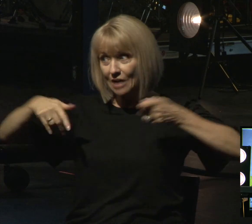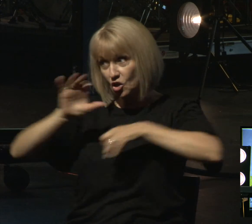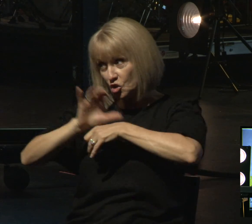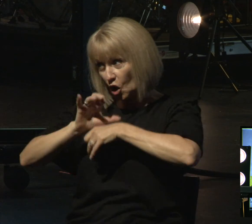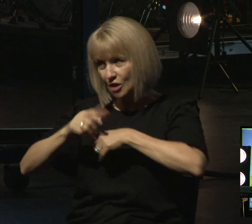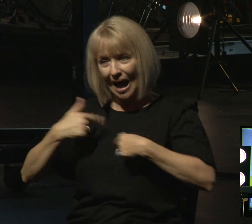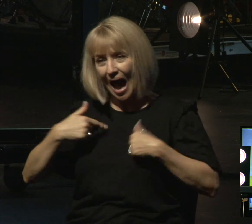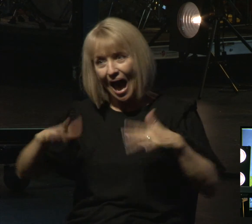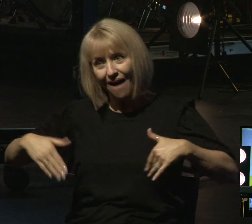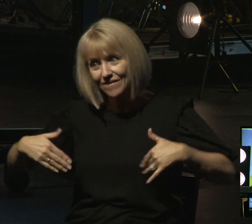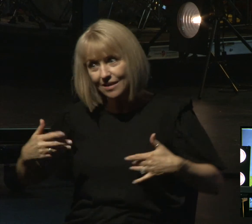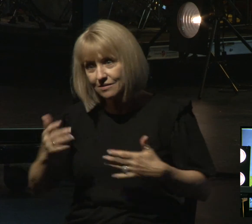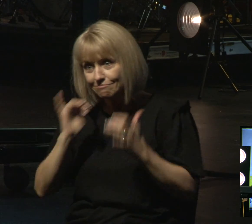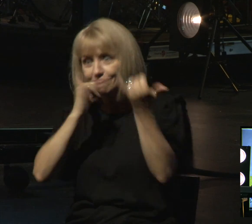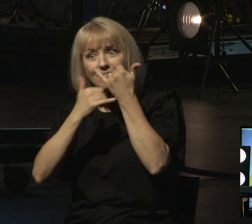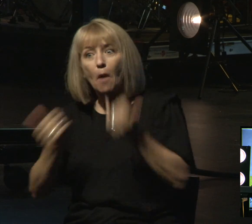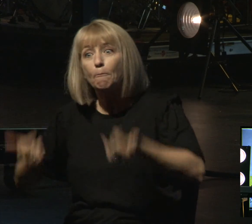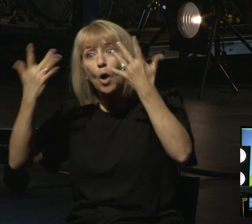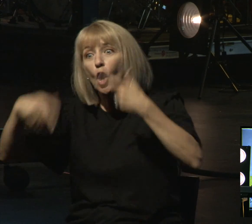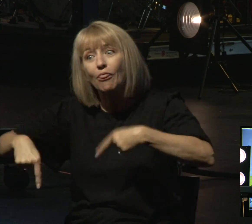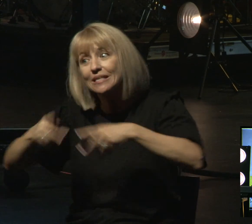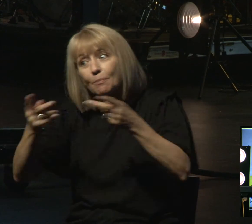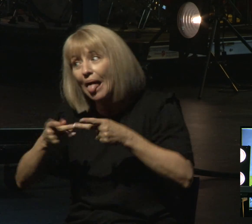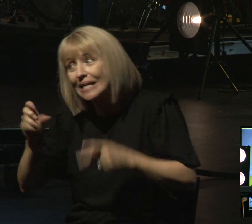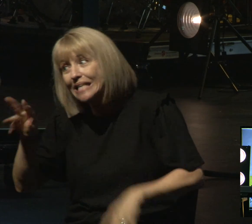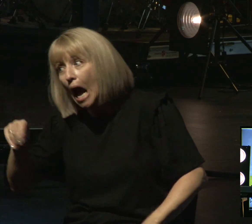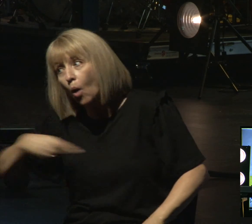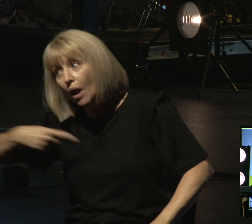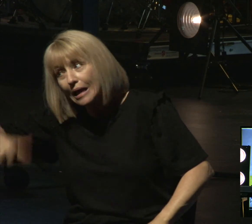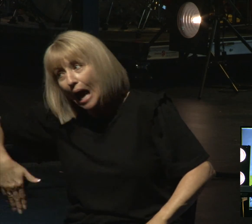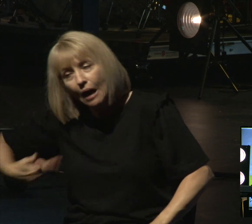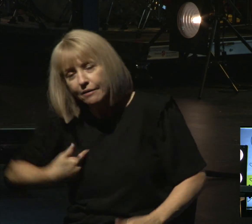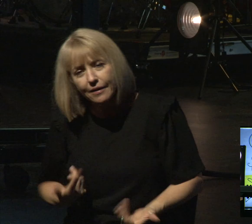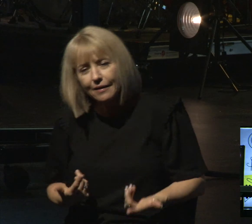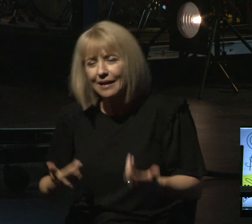that. But Doyle's here just in case I do.